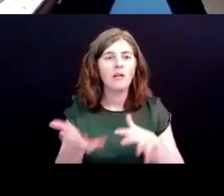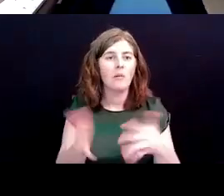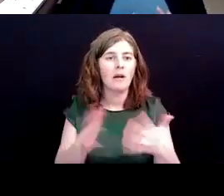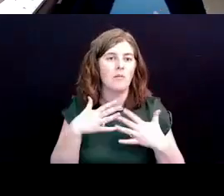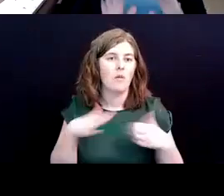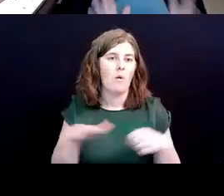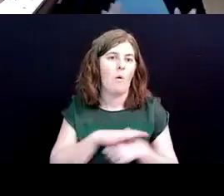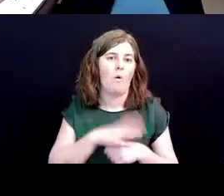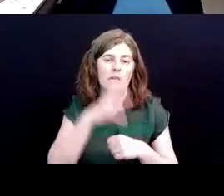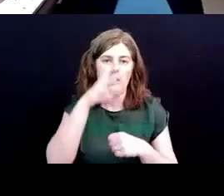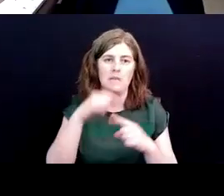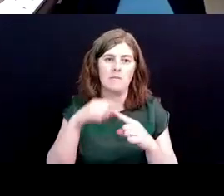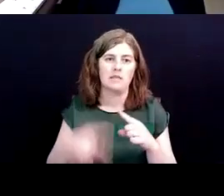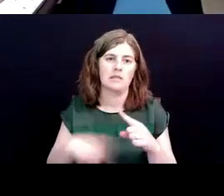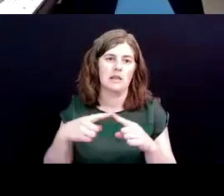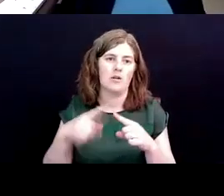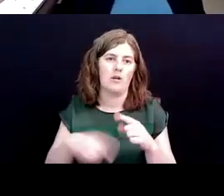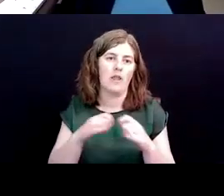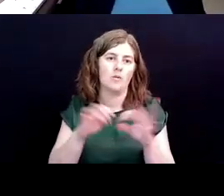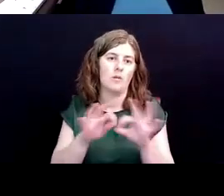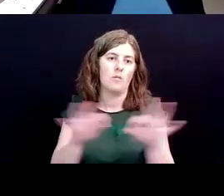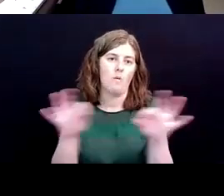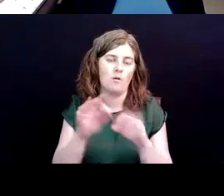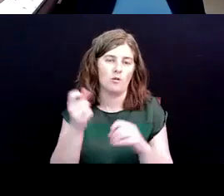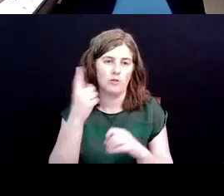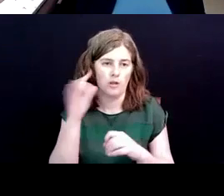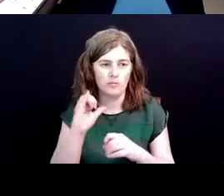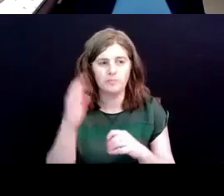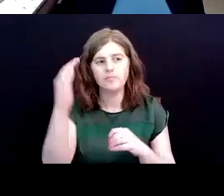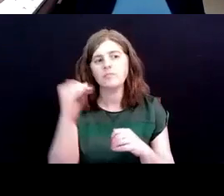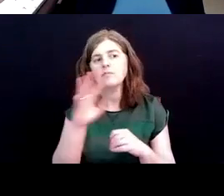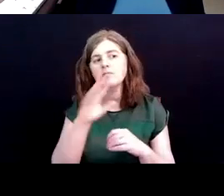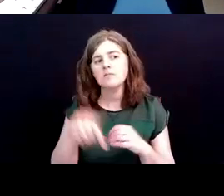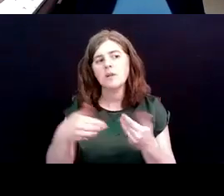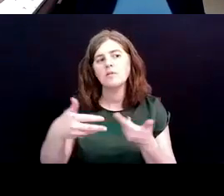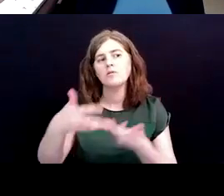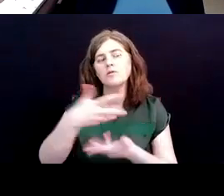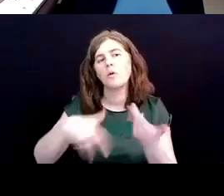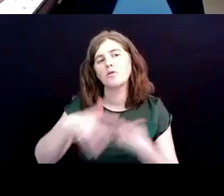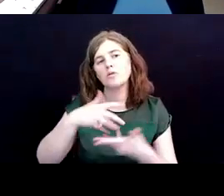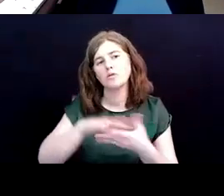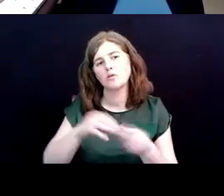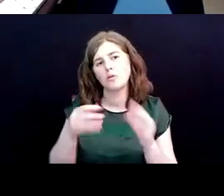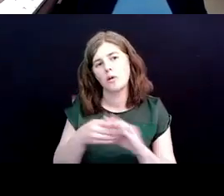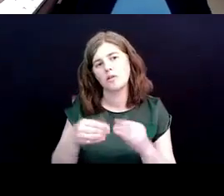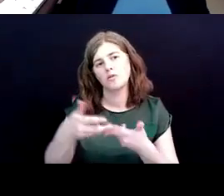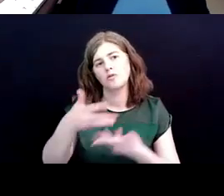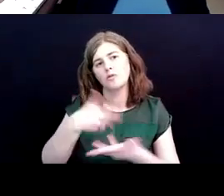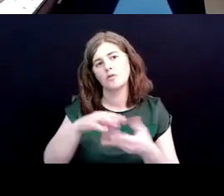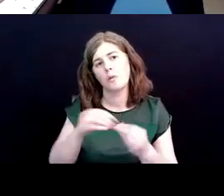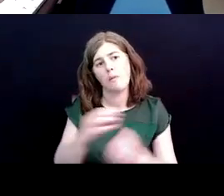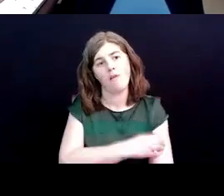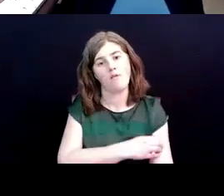whole sleep. So that's an important thing to understand. And then we've also already talked about the social story. And so social stories can be very powerful. Now, of